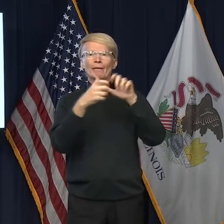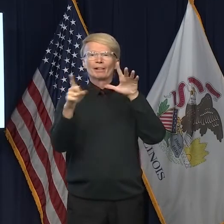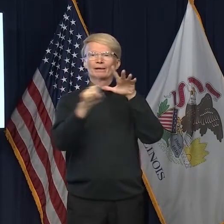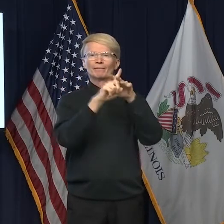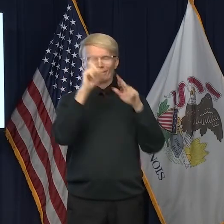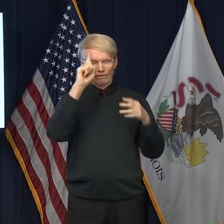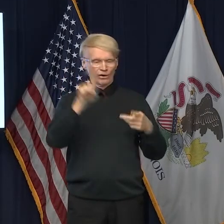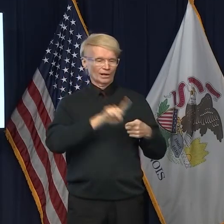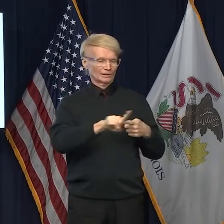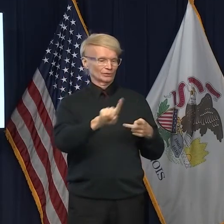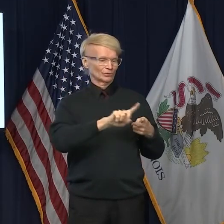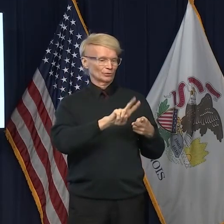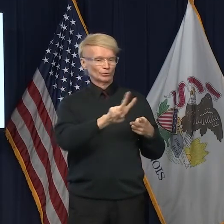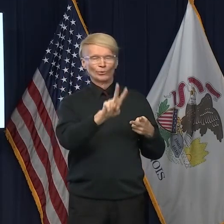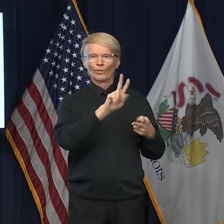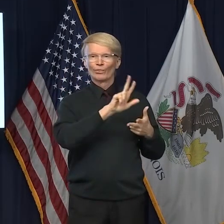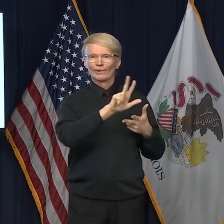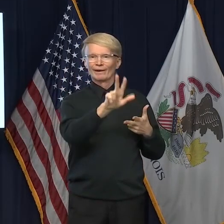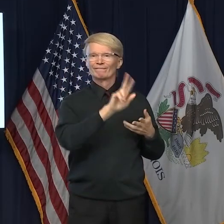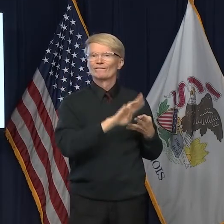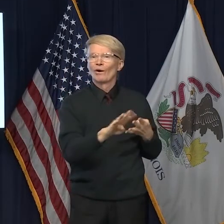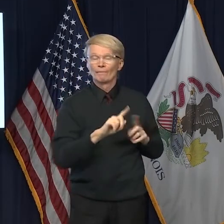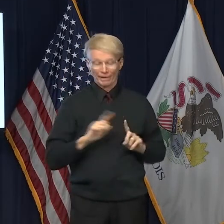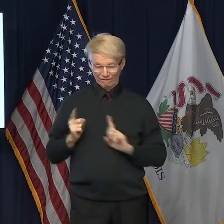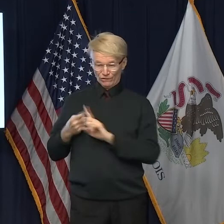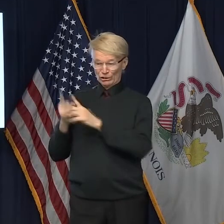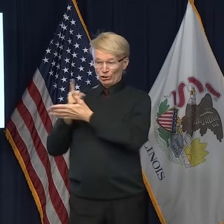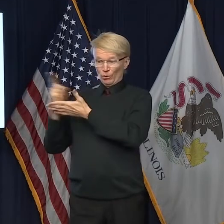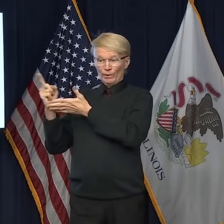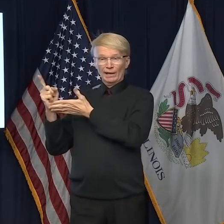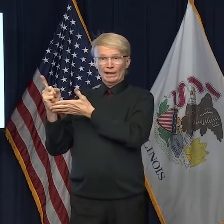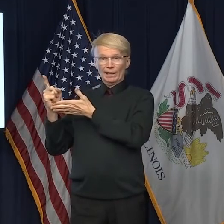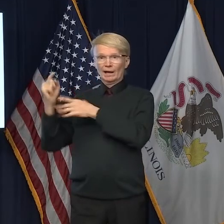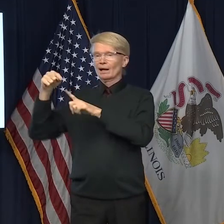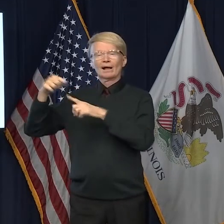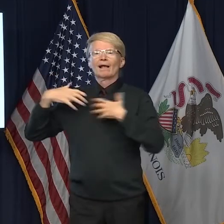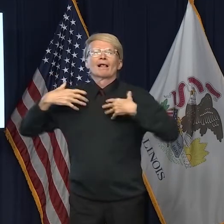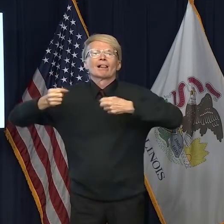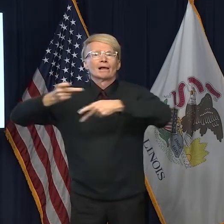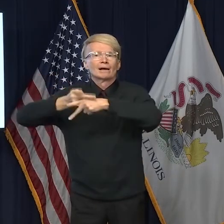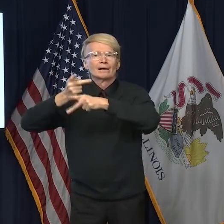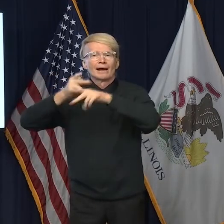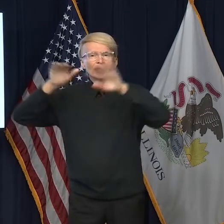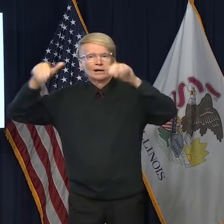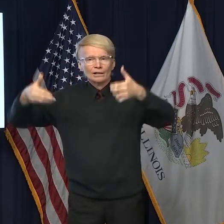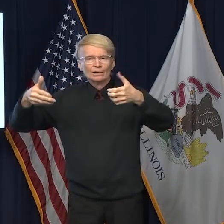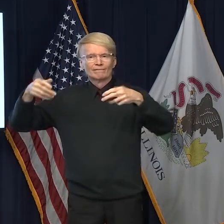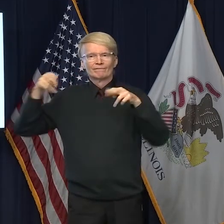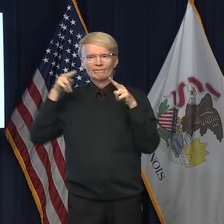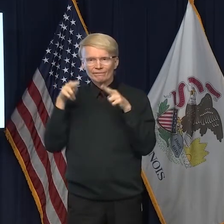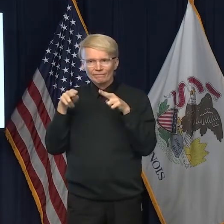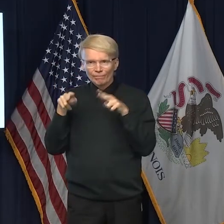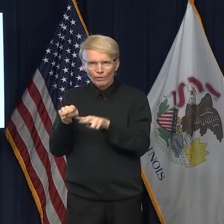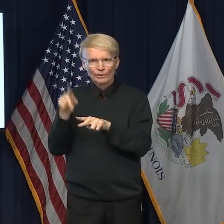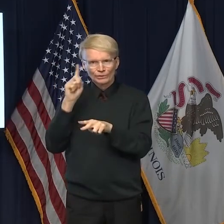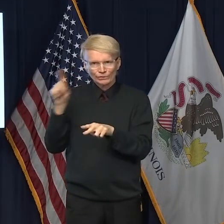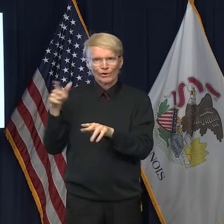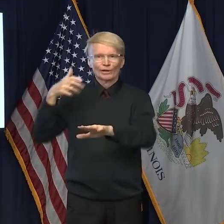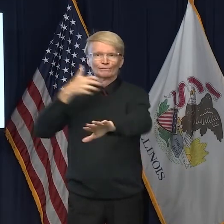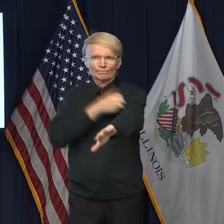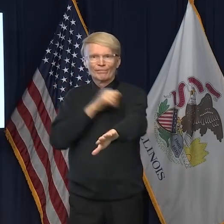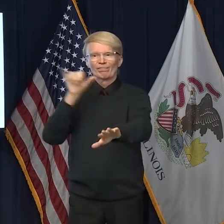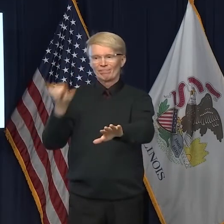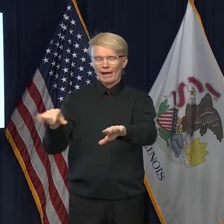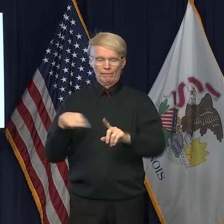week 2, 3, and 4, but for week 1, that is supposed to be the healthcare workers, we want to focus, we want to keep